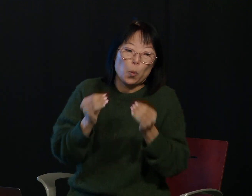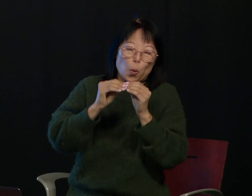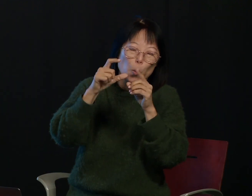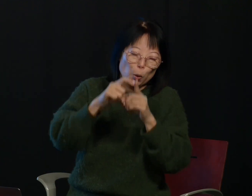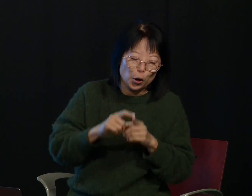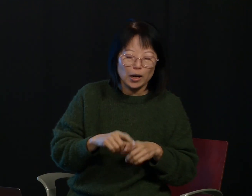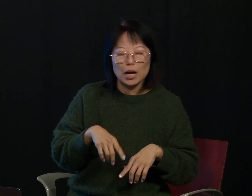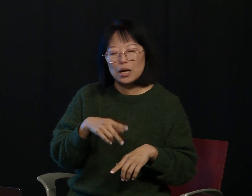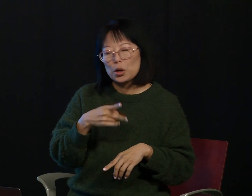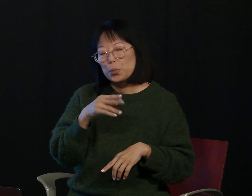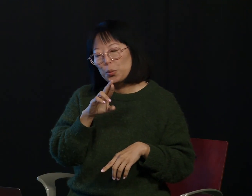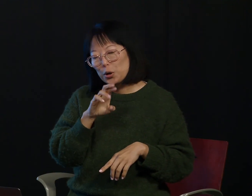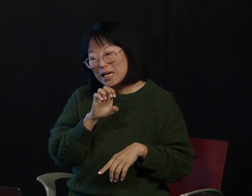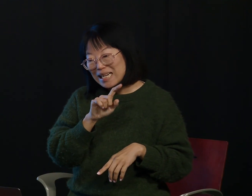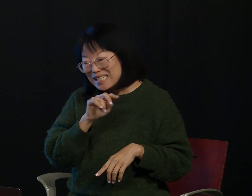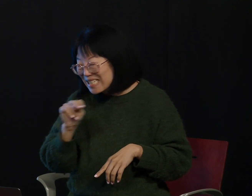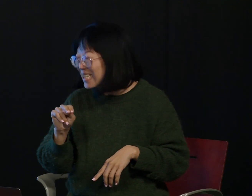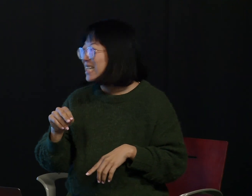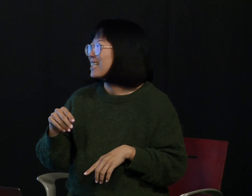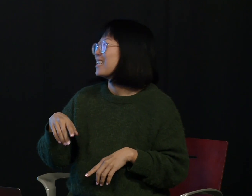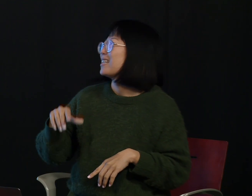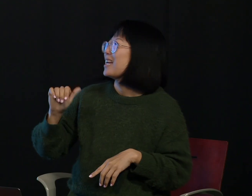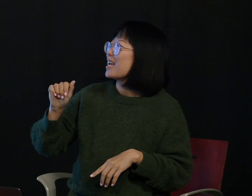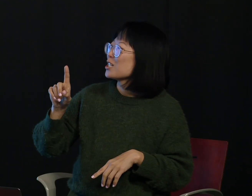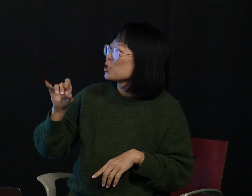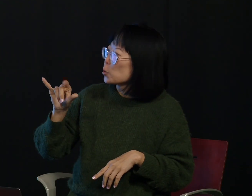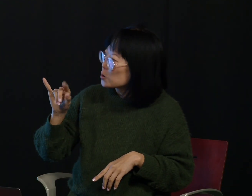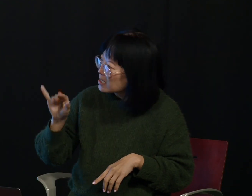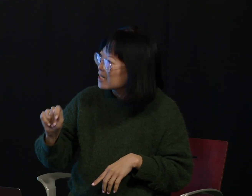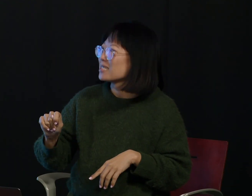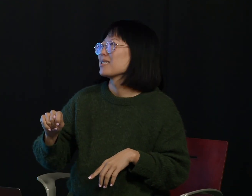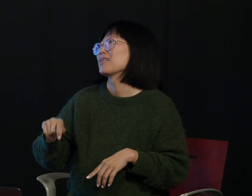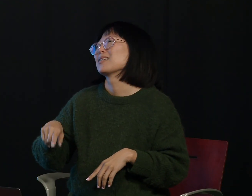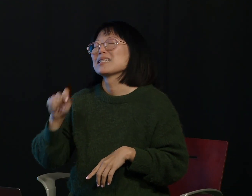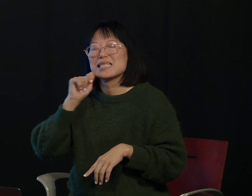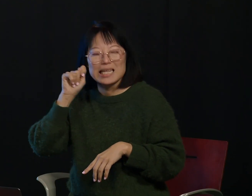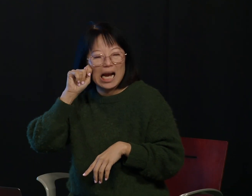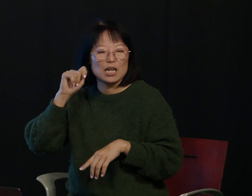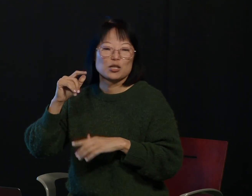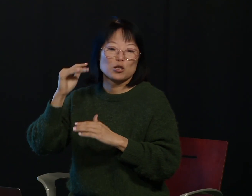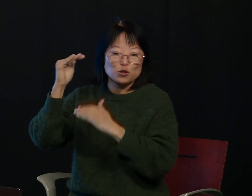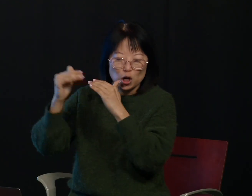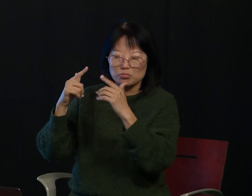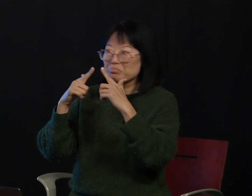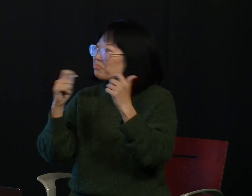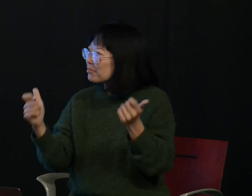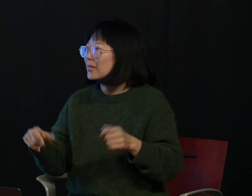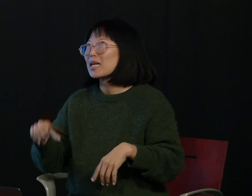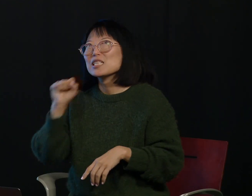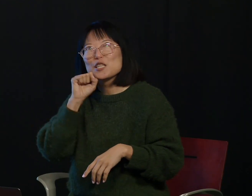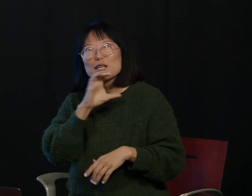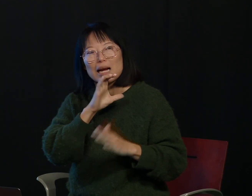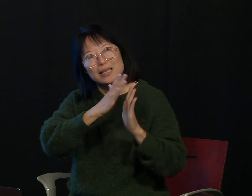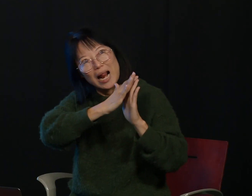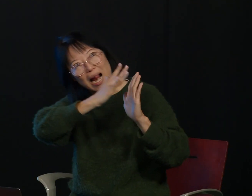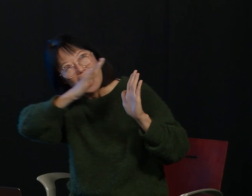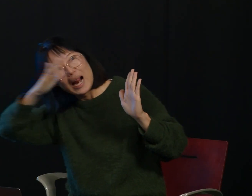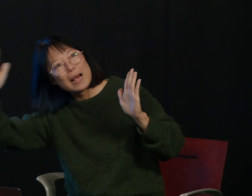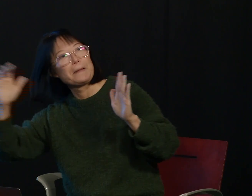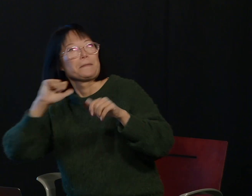more terminology, preteen, adolescent, teenager, adult, and so on, senior citizen,